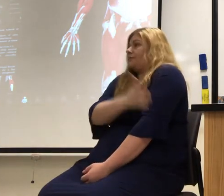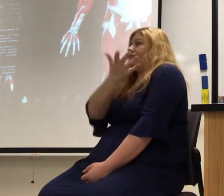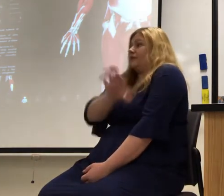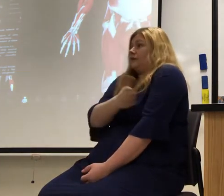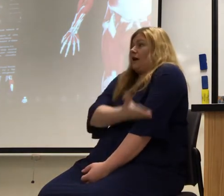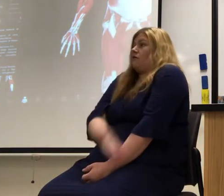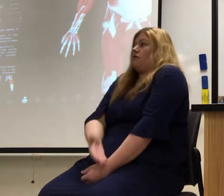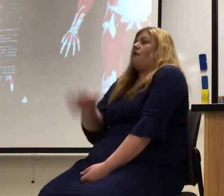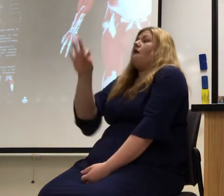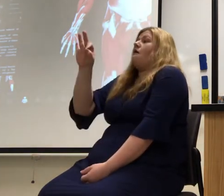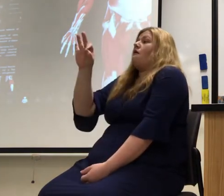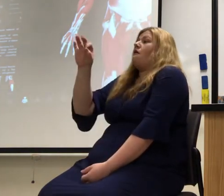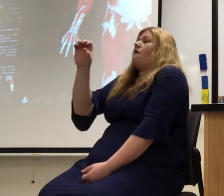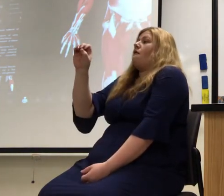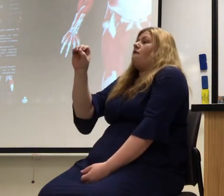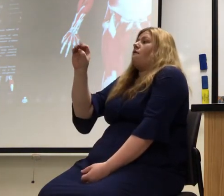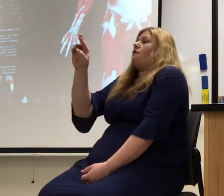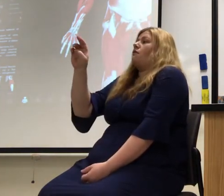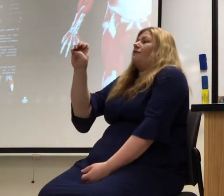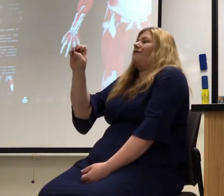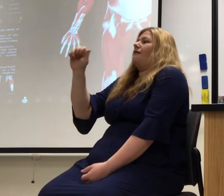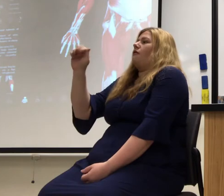We'll do the anterior forearm.